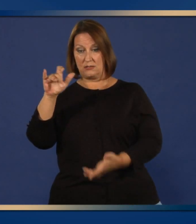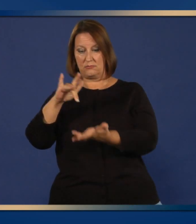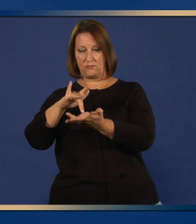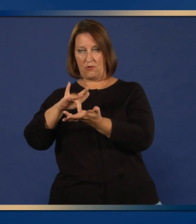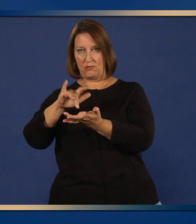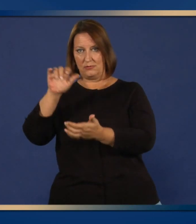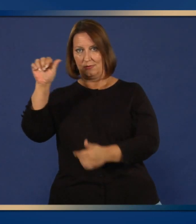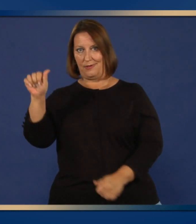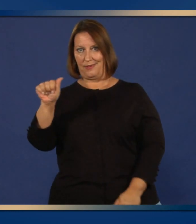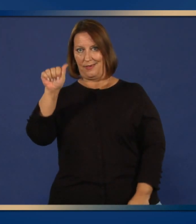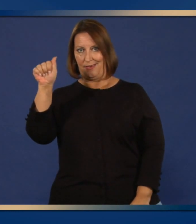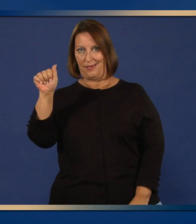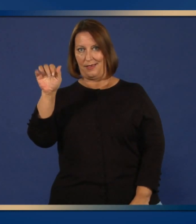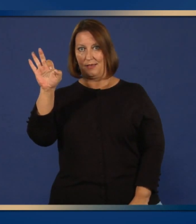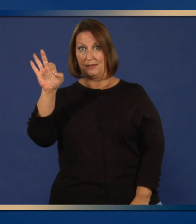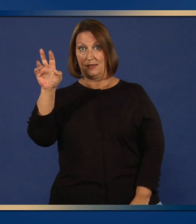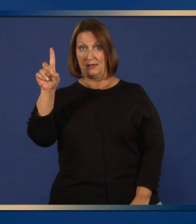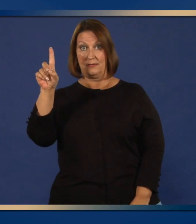drugs@FDA.